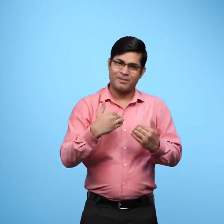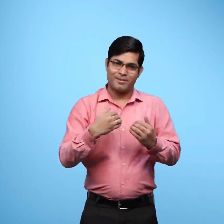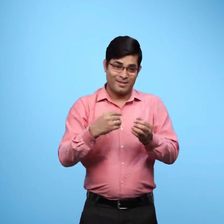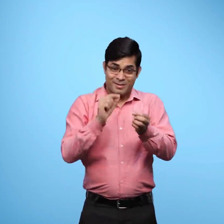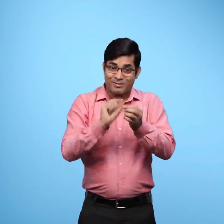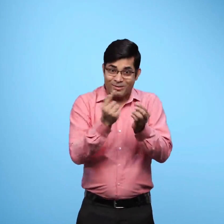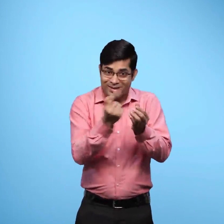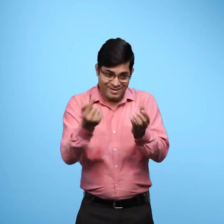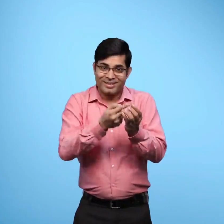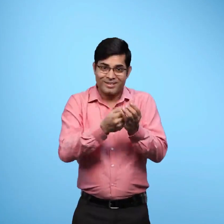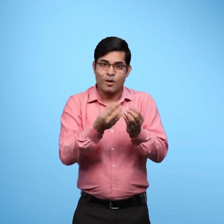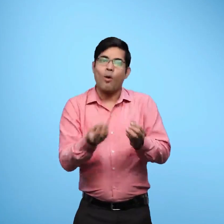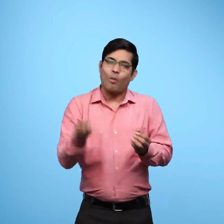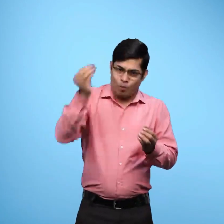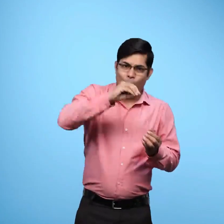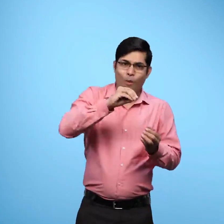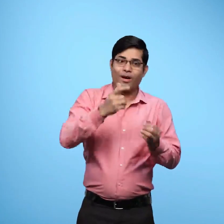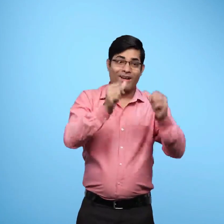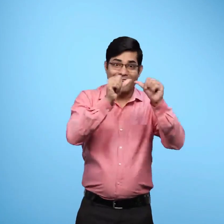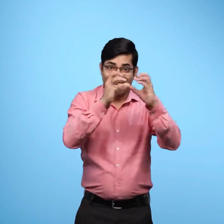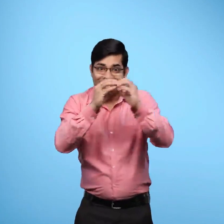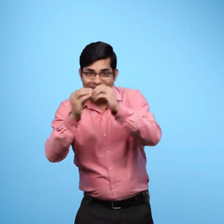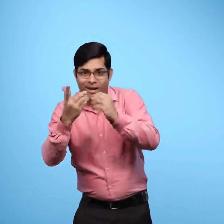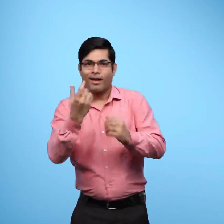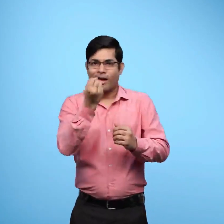She is saying, "Come, make some more."